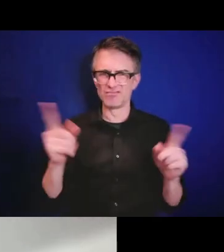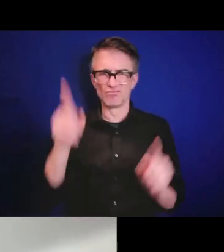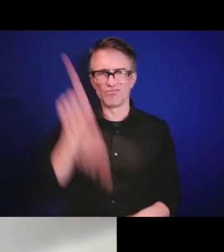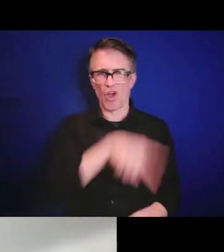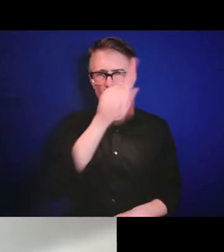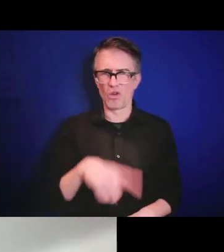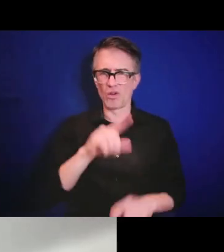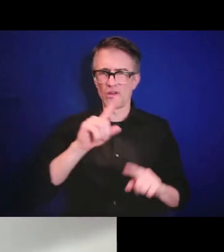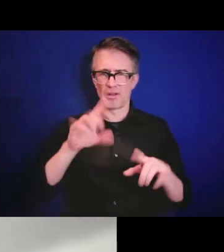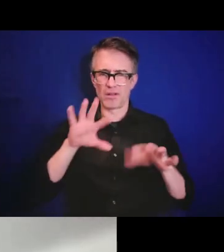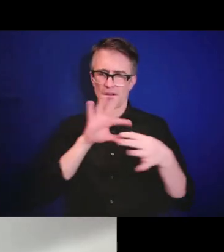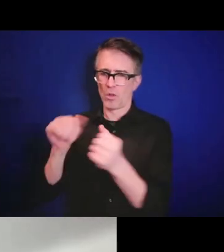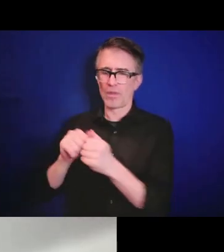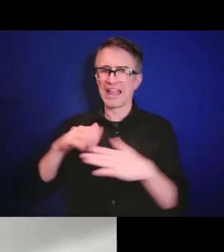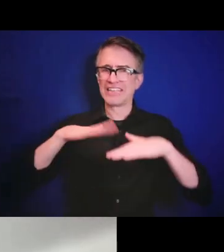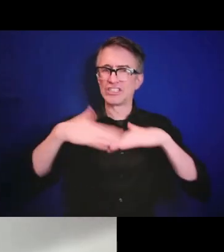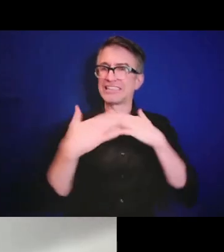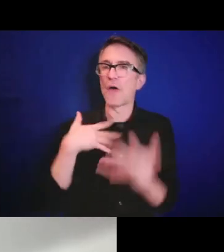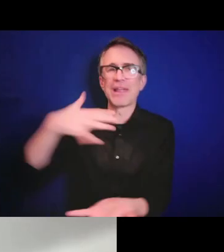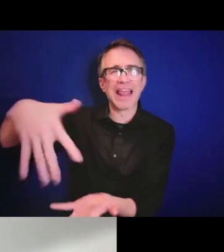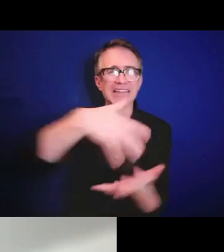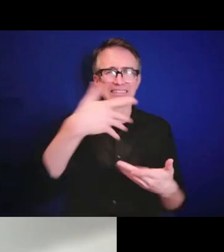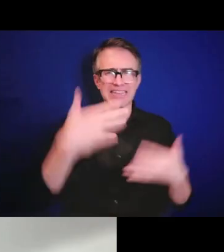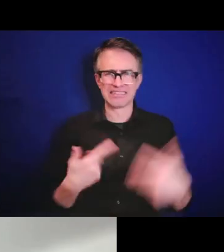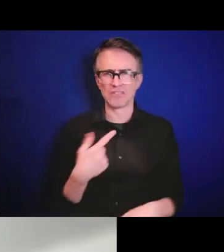and questions later on during the